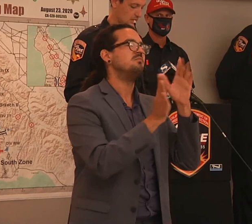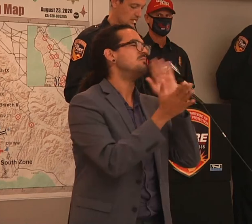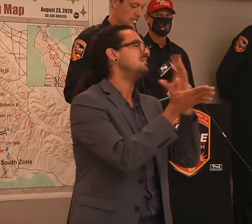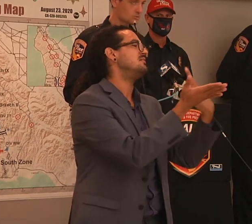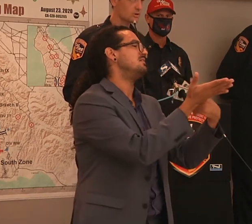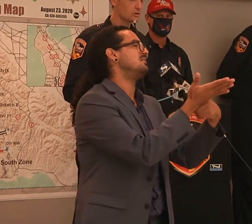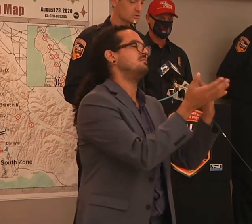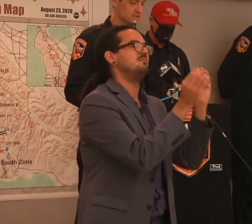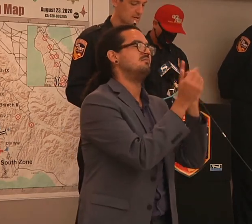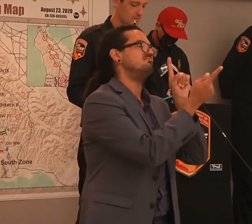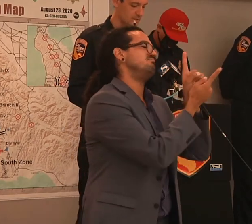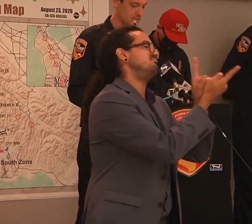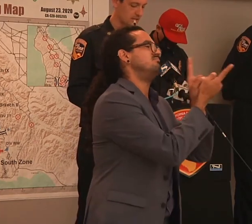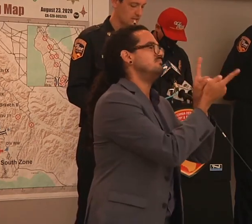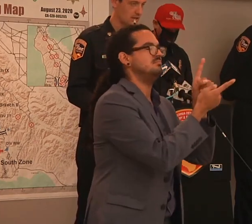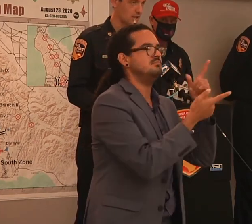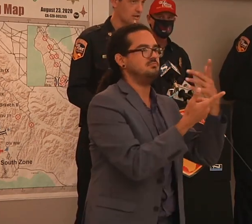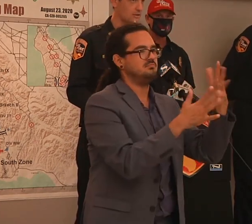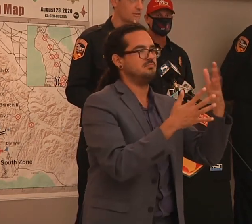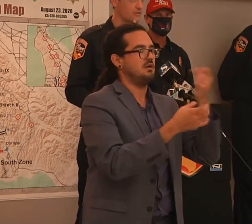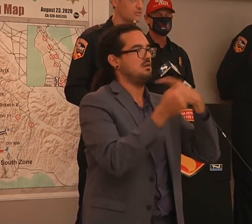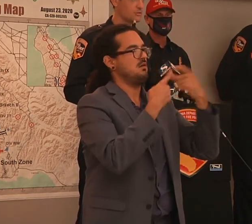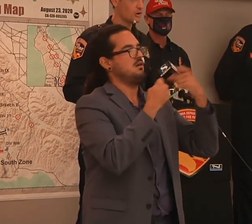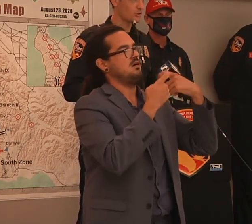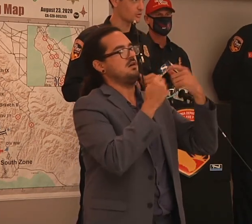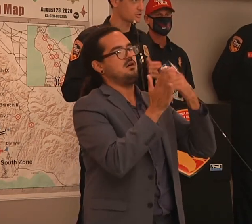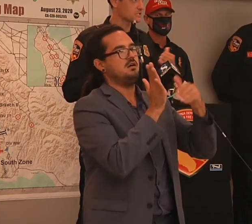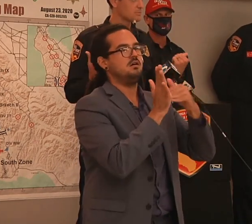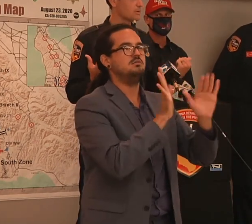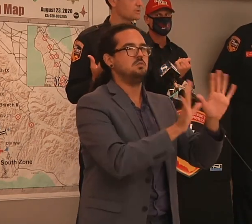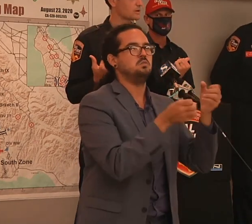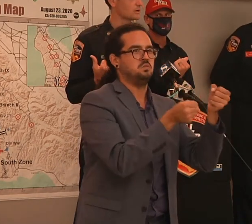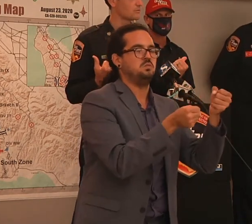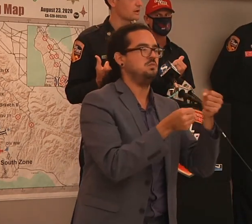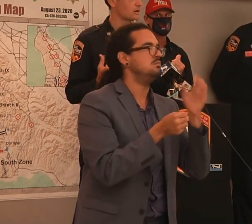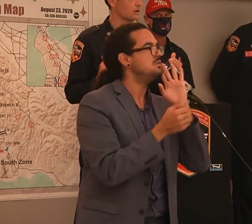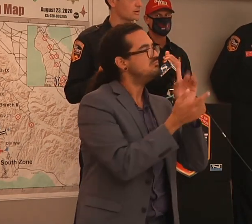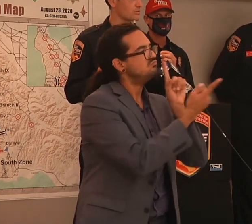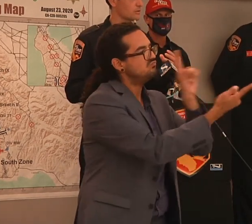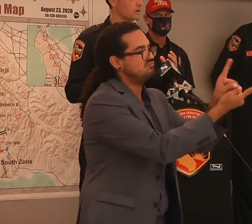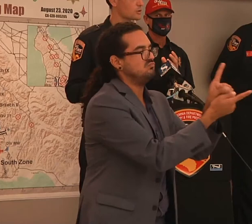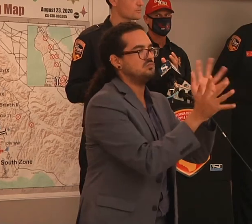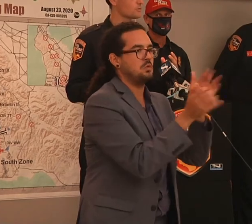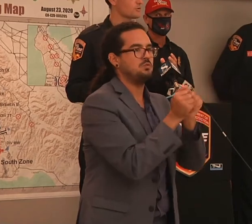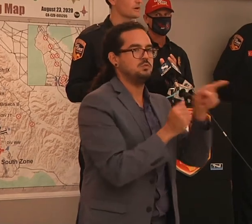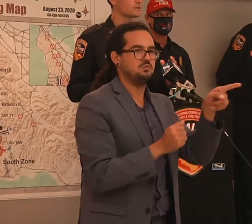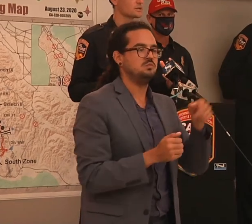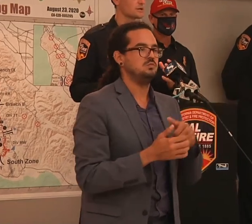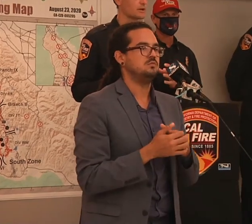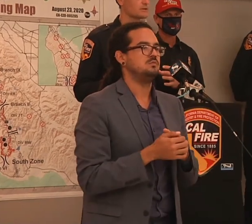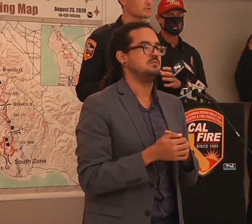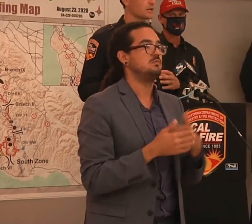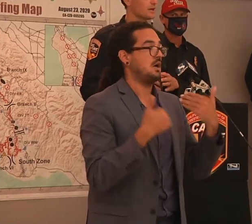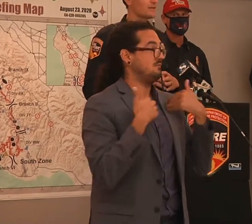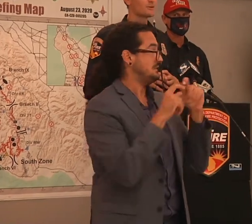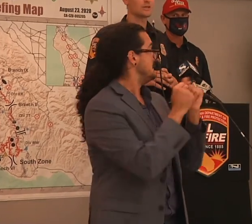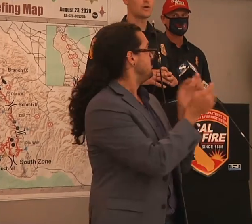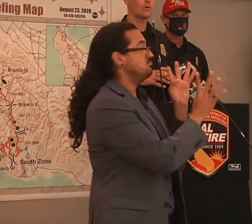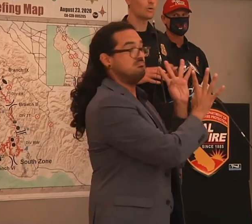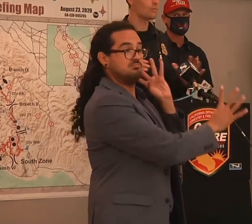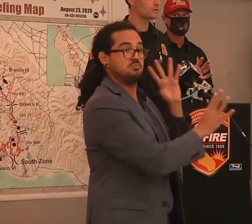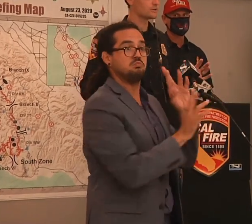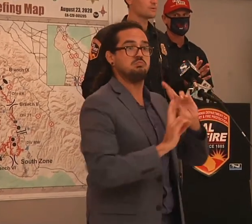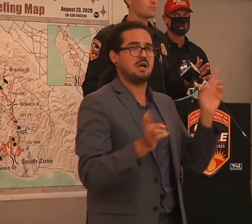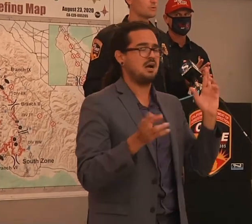this. I just want to close this out by saying, although there's a team up here and a group of unified incident commanders, there's